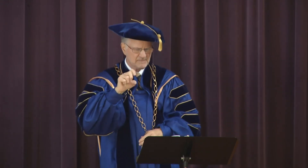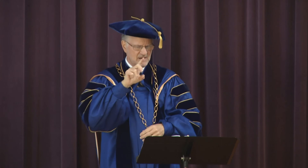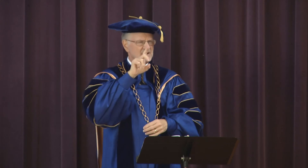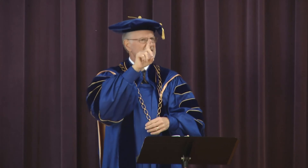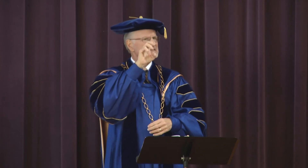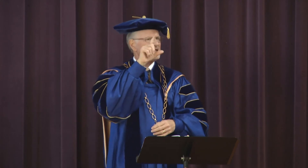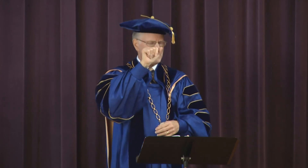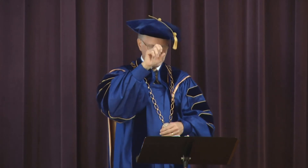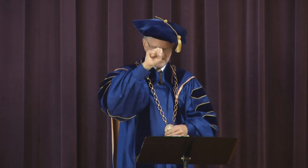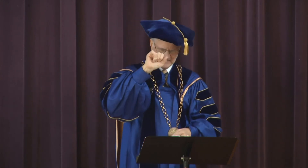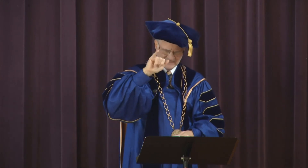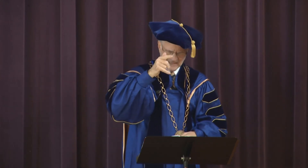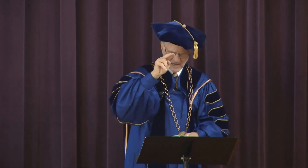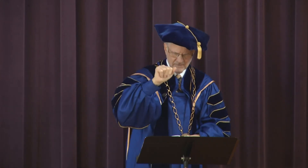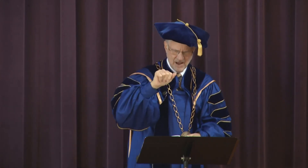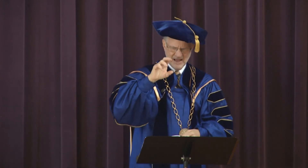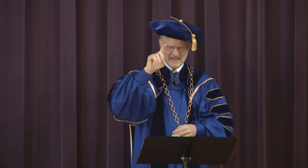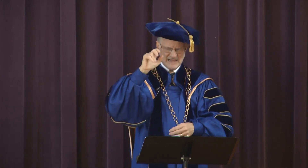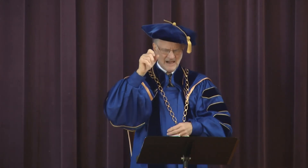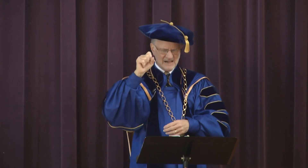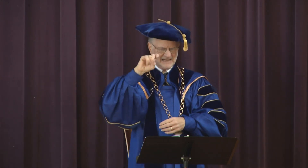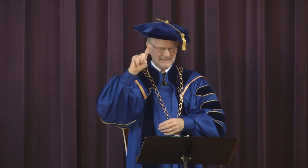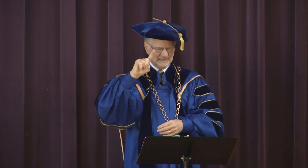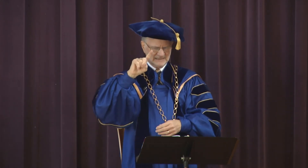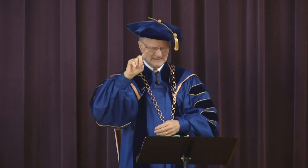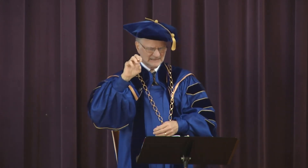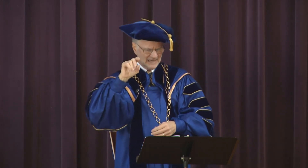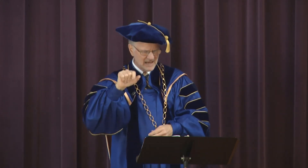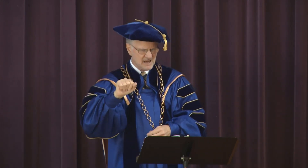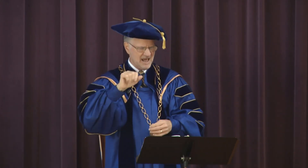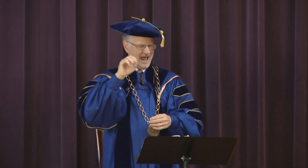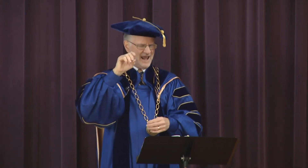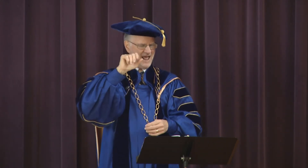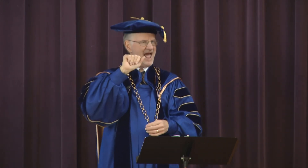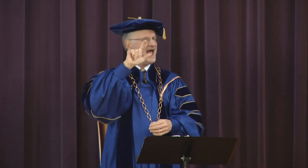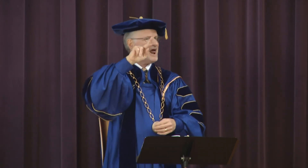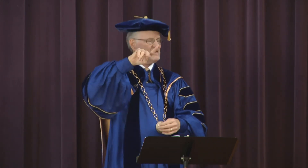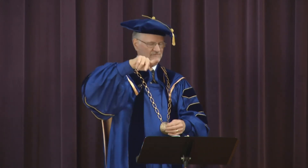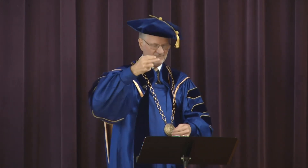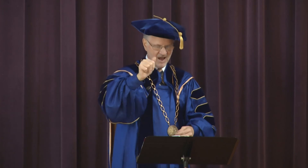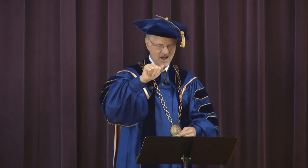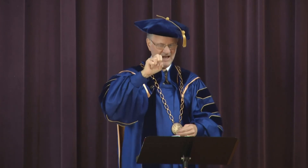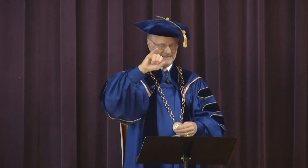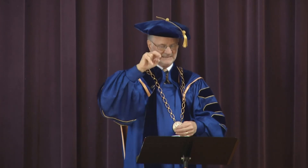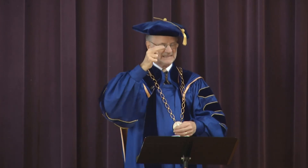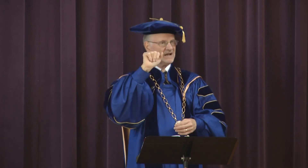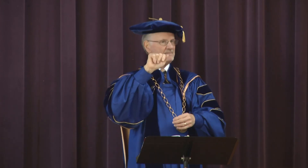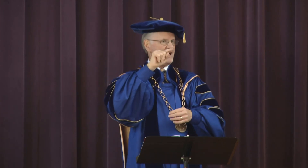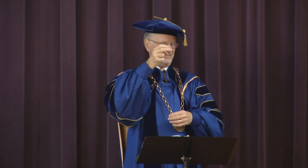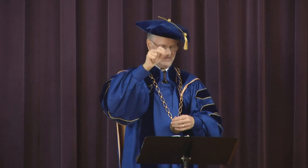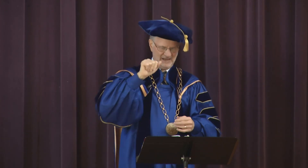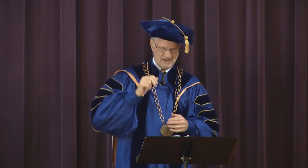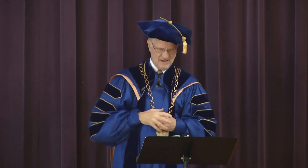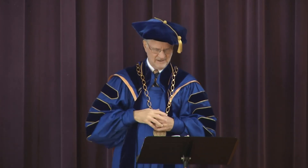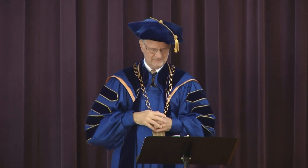4 others: Kappa Sigma, Delta Sigma, Delta Zeta, and Alpha Sigma Theta.